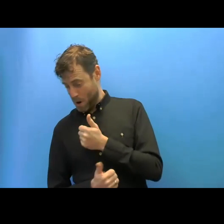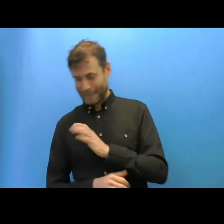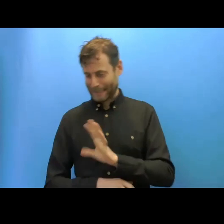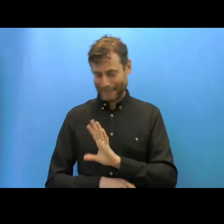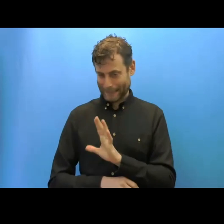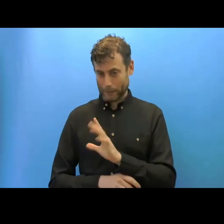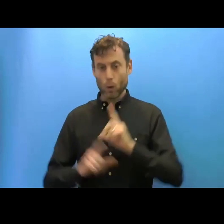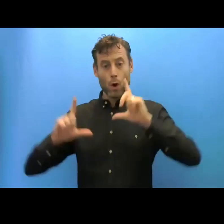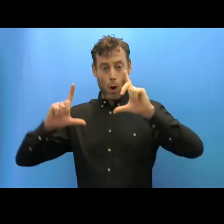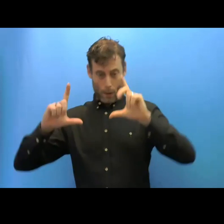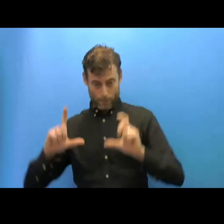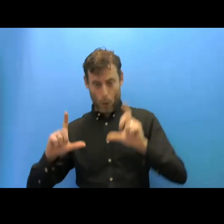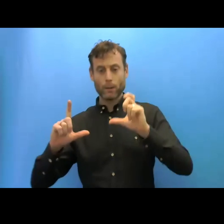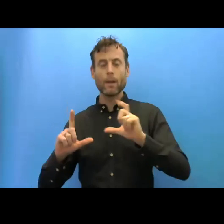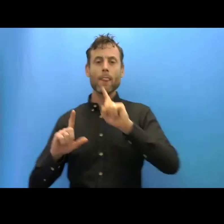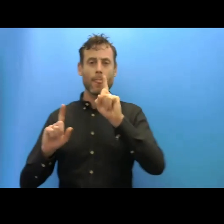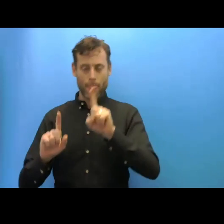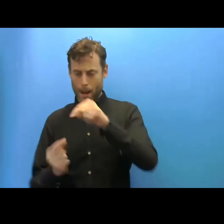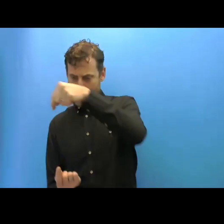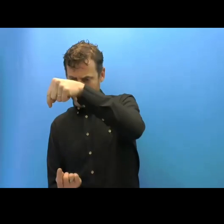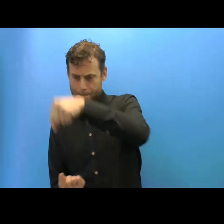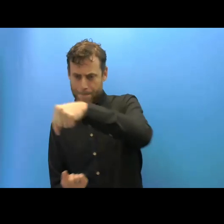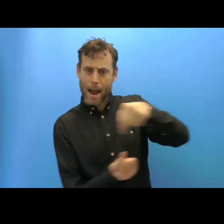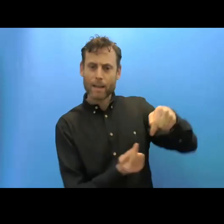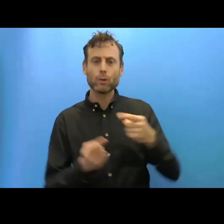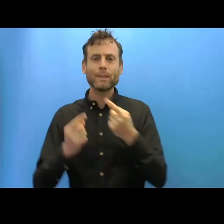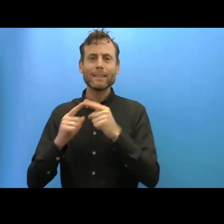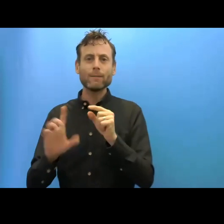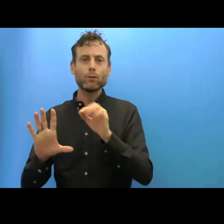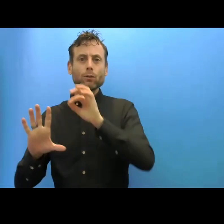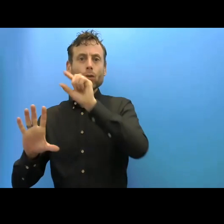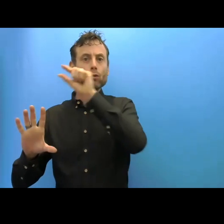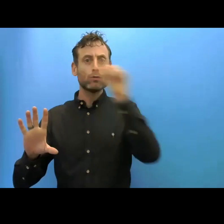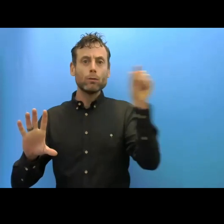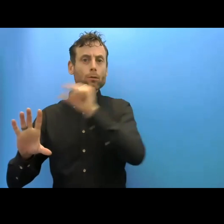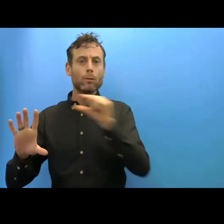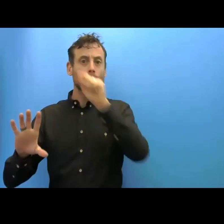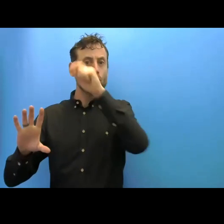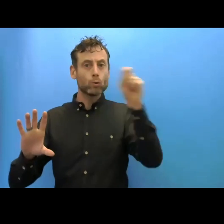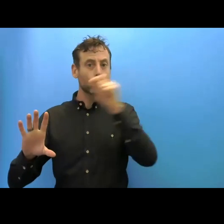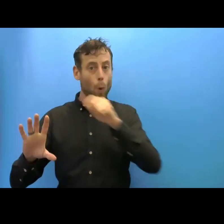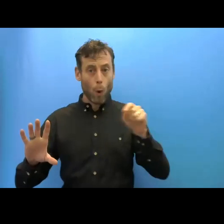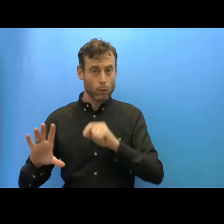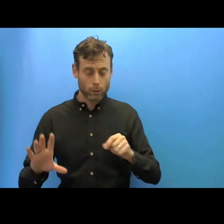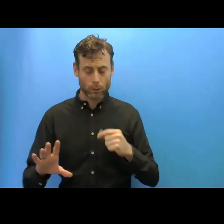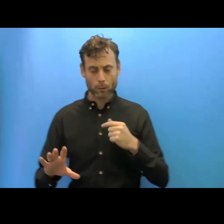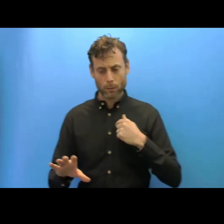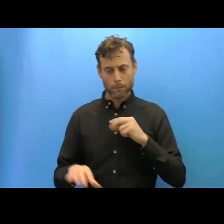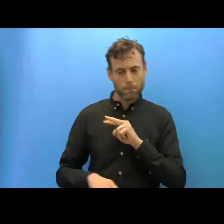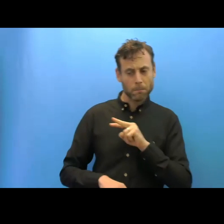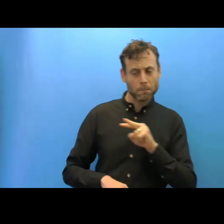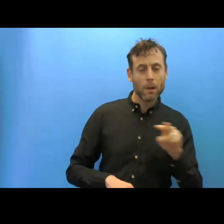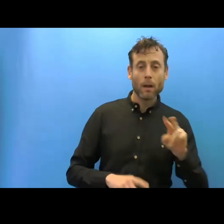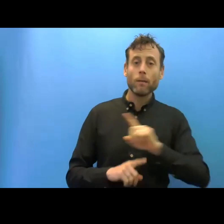Koji scores, so I know where I am and what it is I'm trying to emulate. But it isn't really until that evening when I'm looking